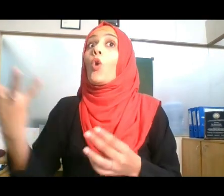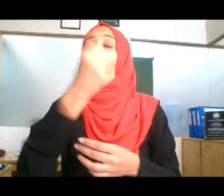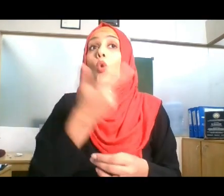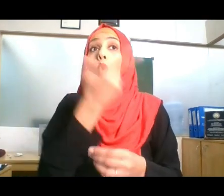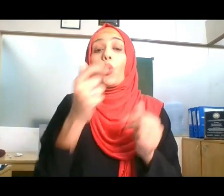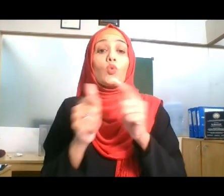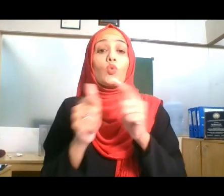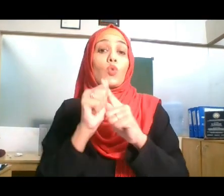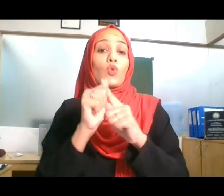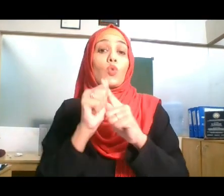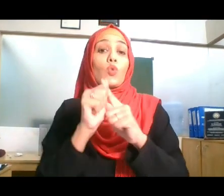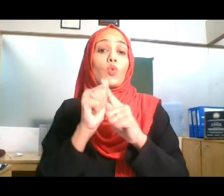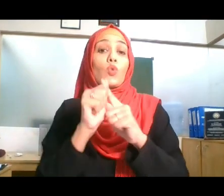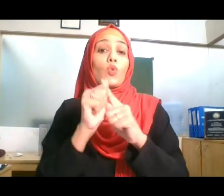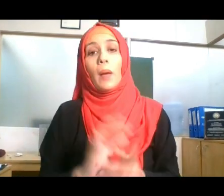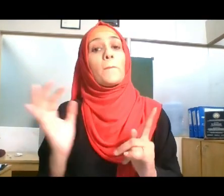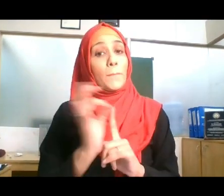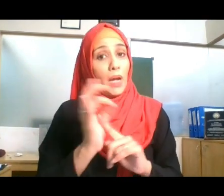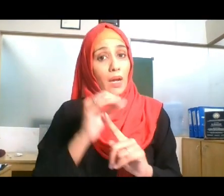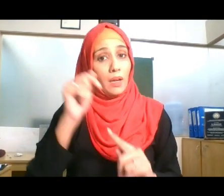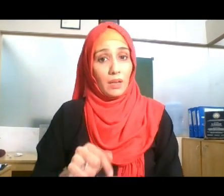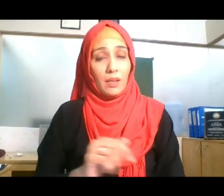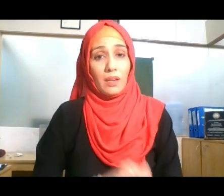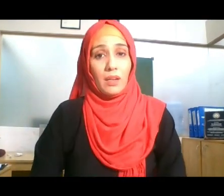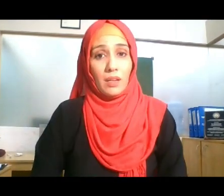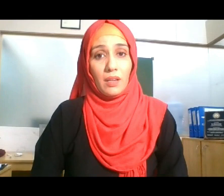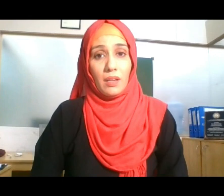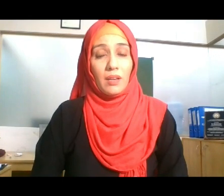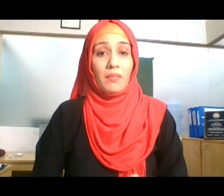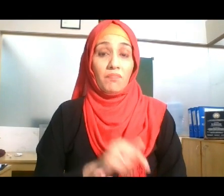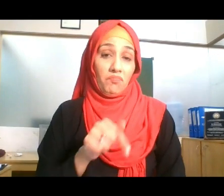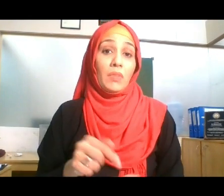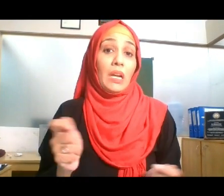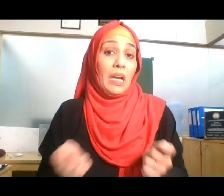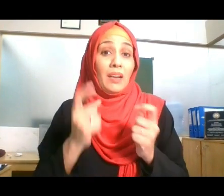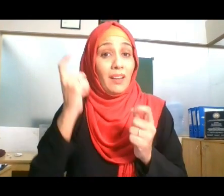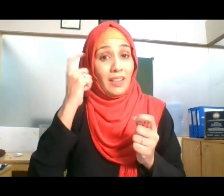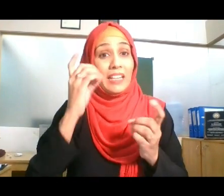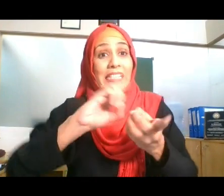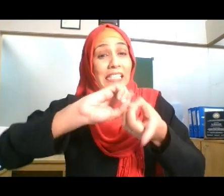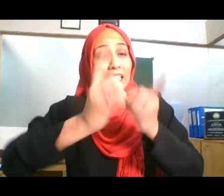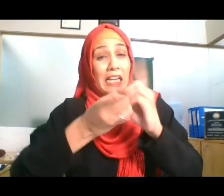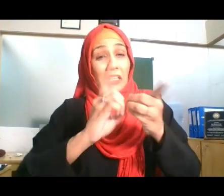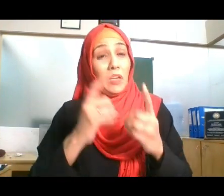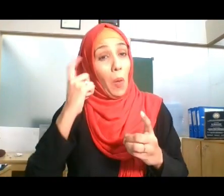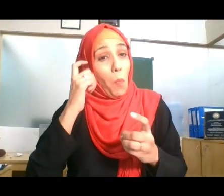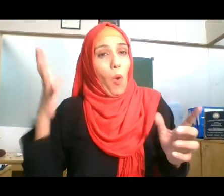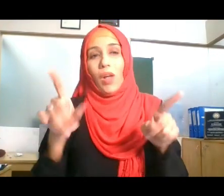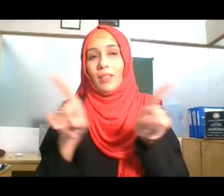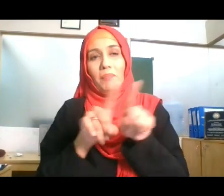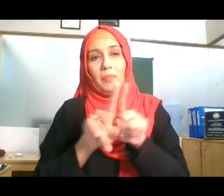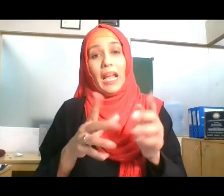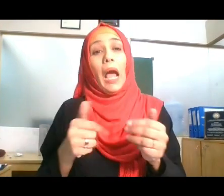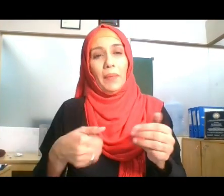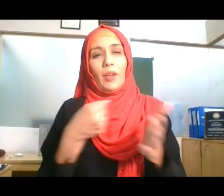And Pakistan, being primarily an agrarian country and not as digitally savvy as others, the requirement is